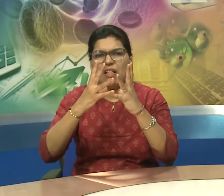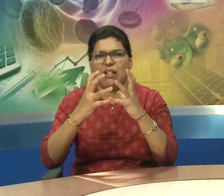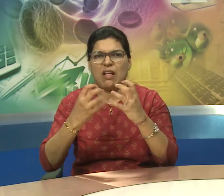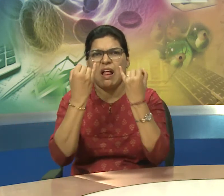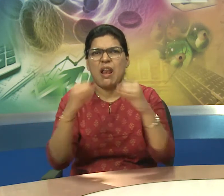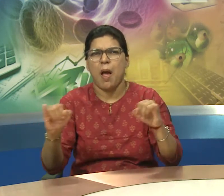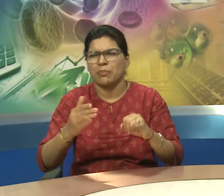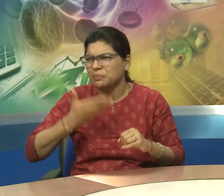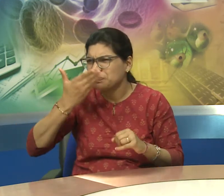etc.